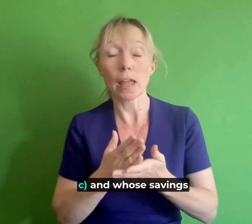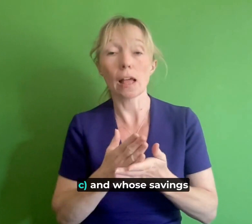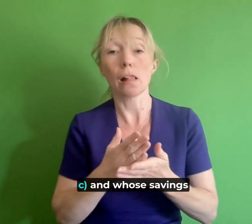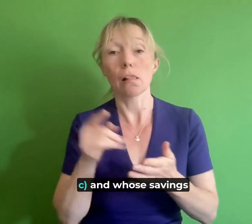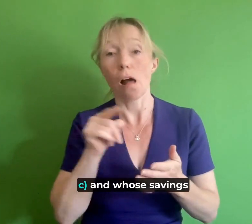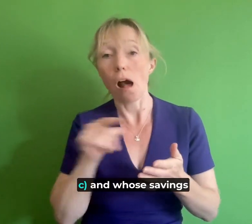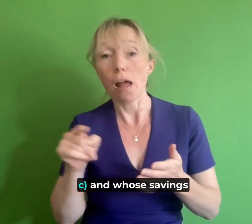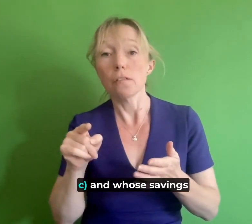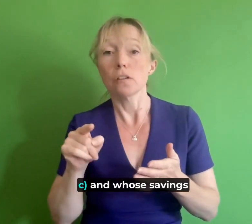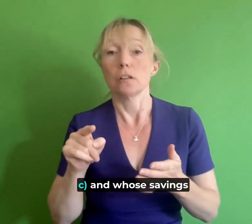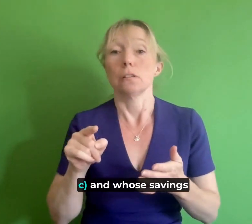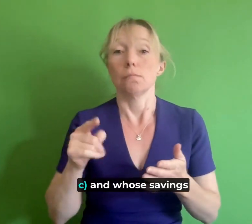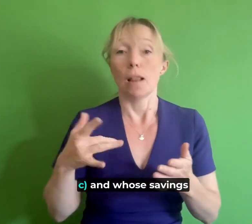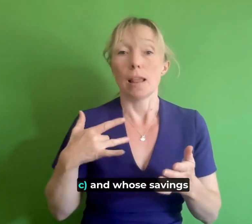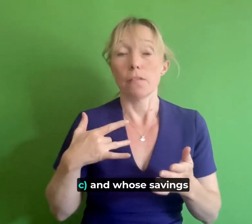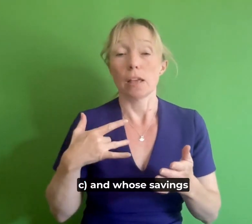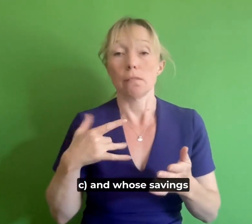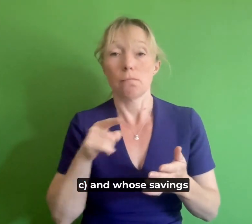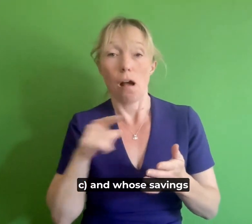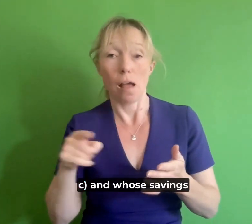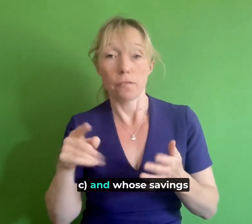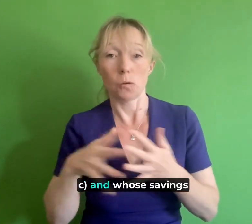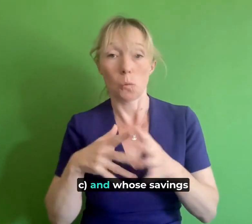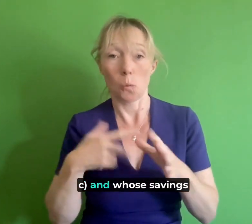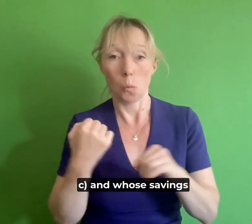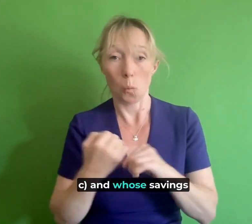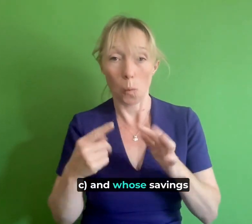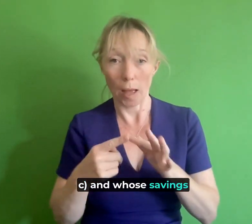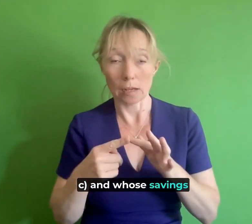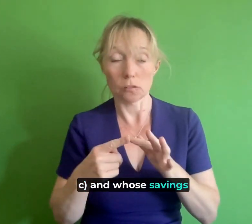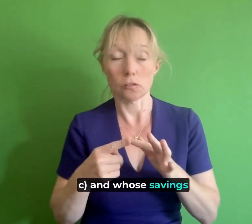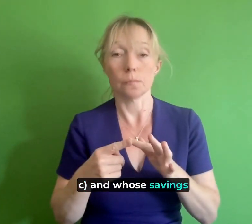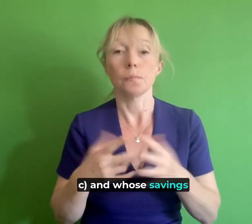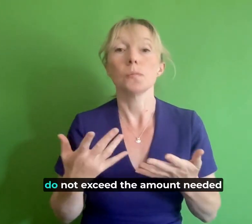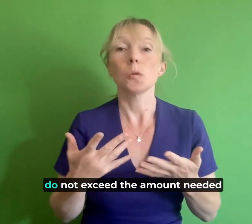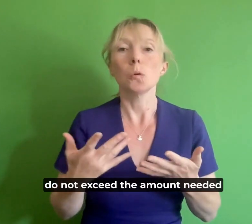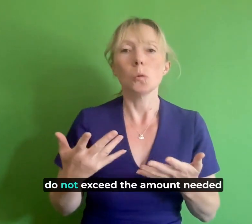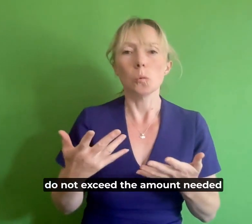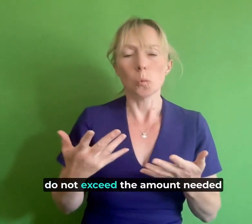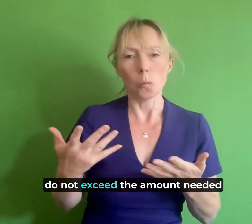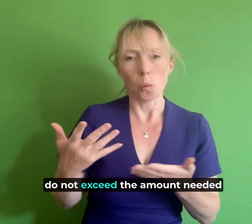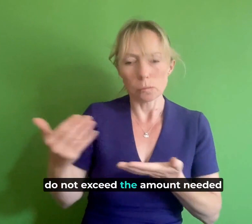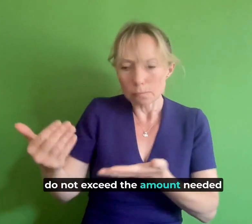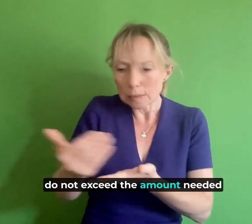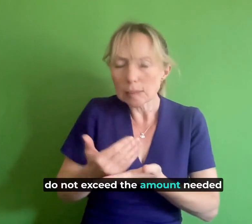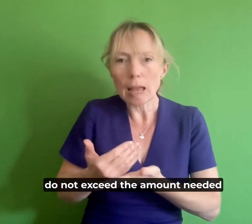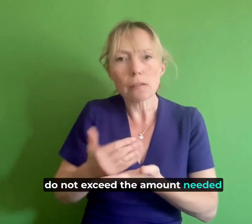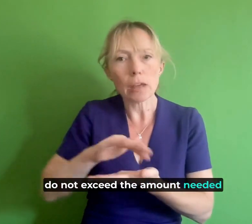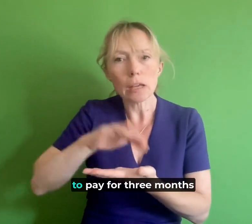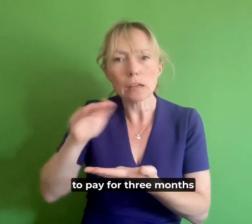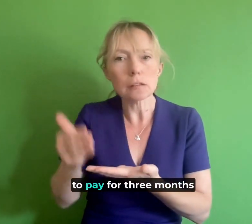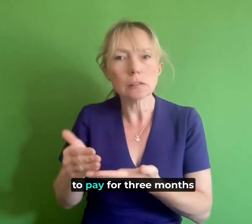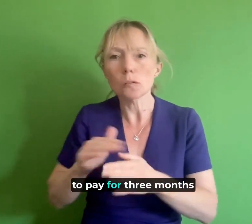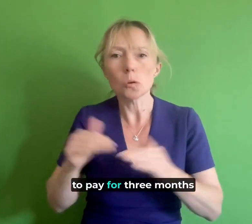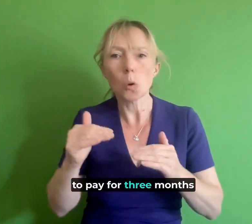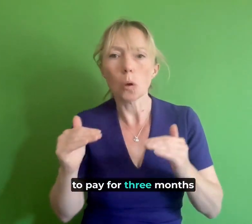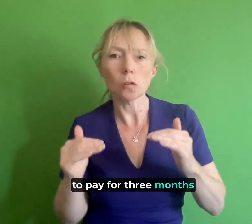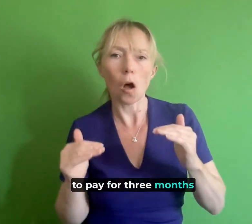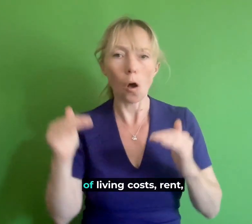www.livingwage.org.uk/what-real-living-wage. C. and whose savings do not exceed the amount needed to pay for 3 months of